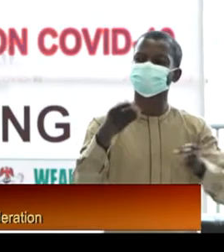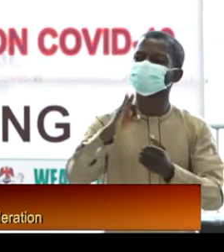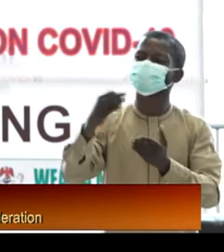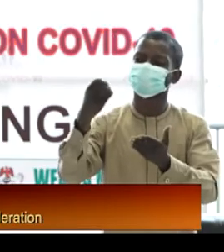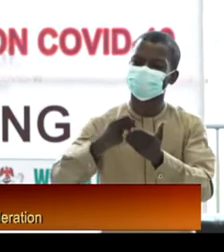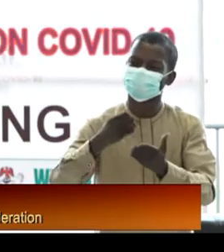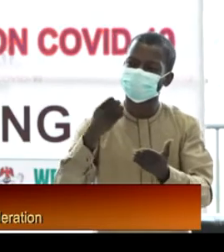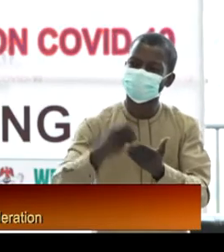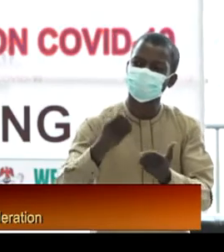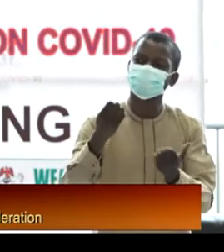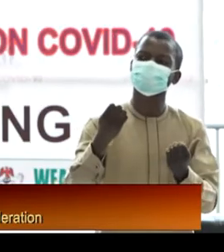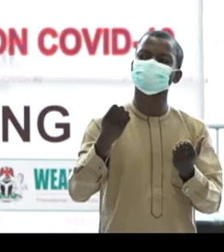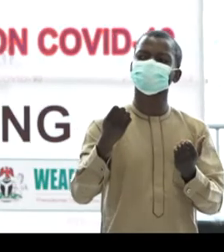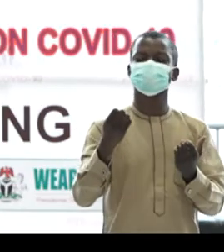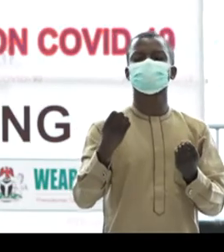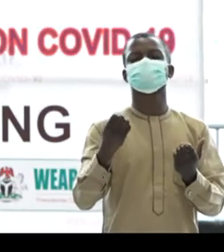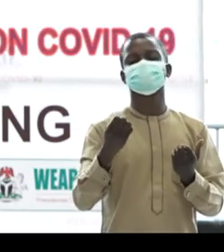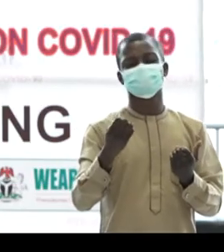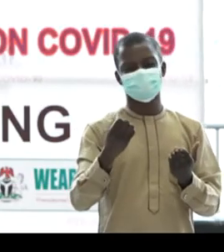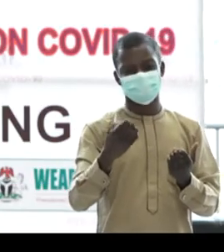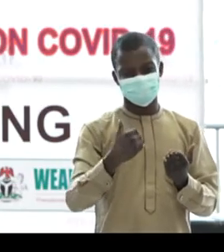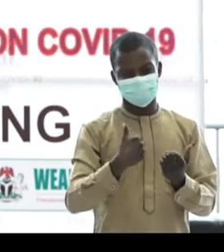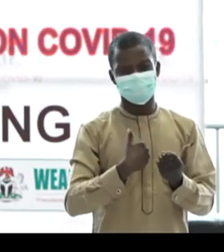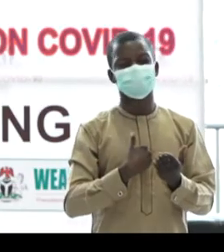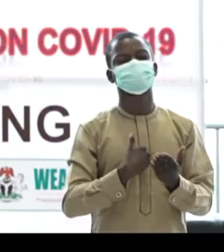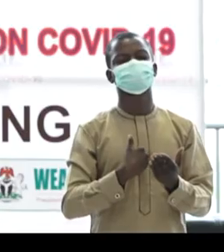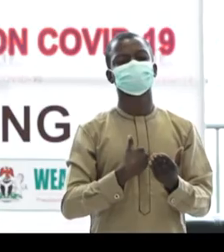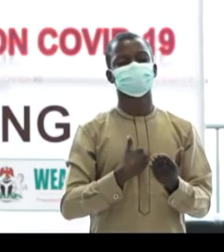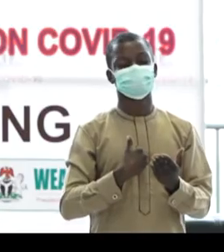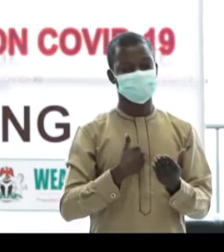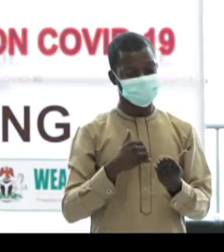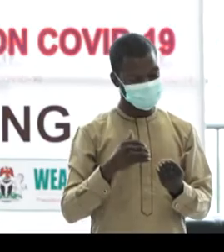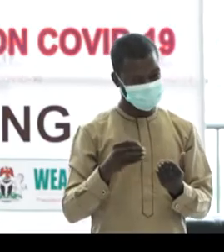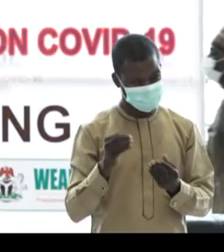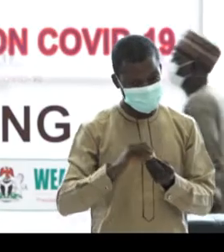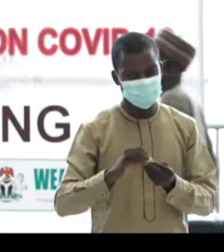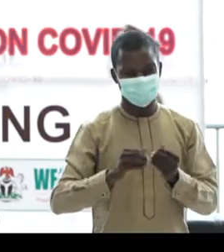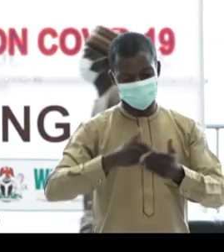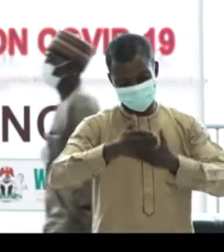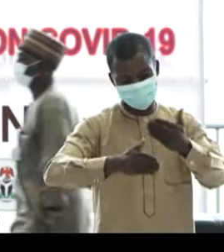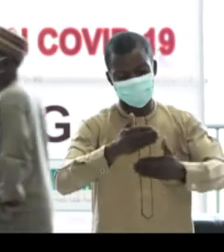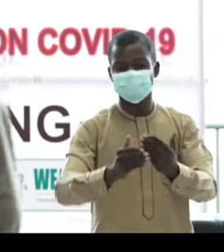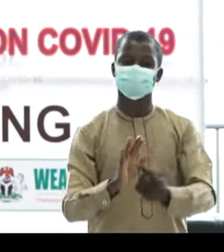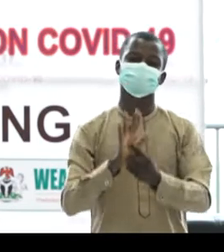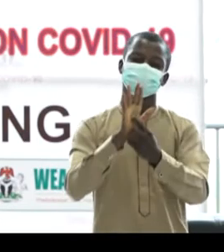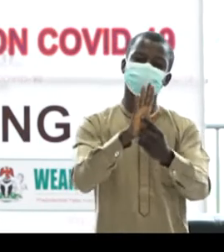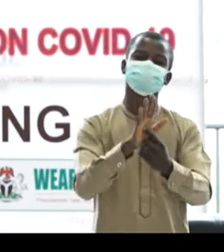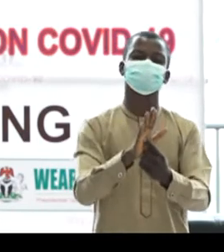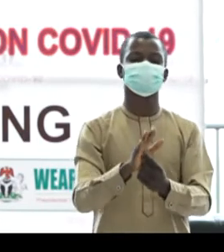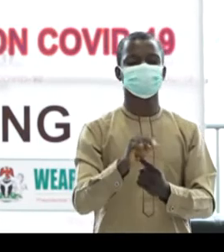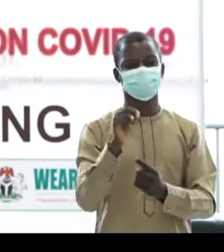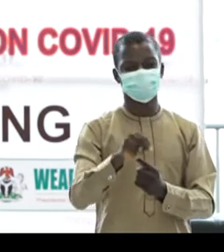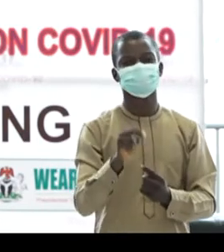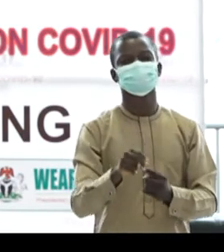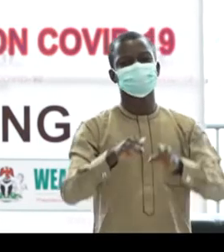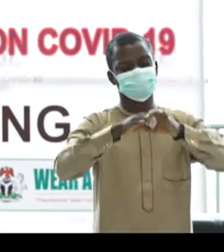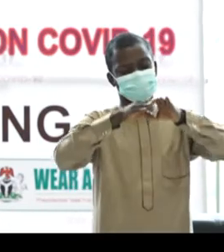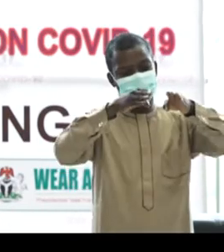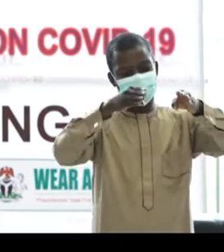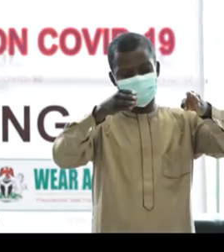economy, there has been sufficient progress to warrant significant further relaxation of